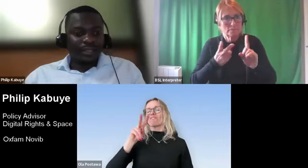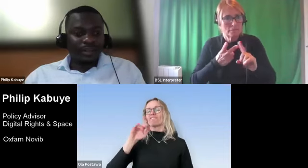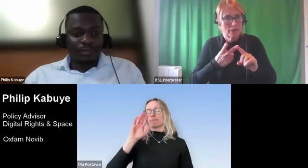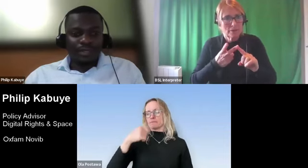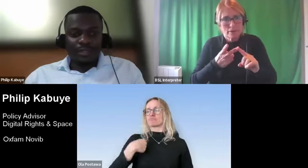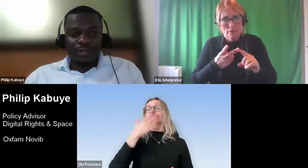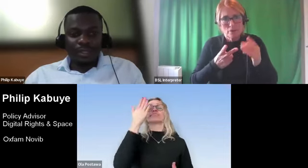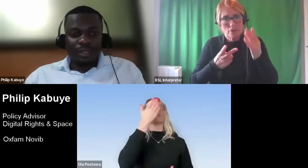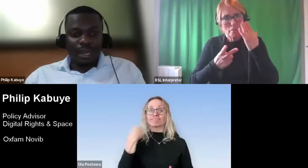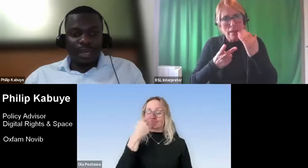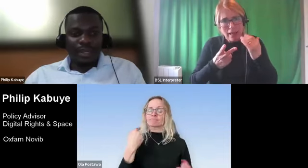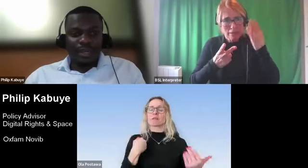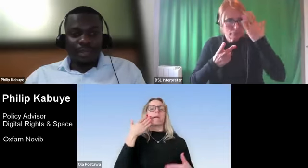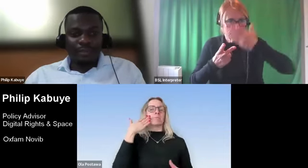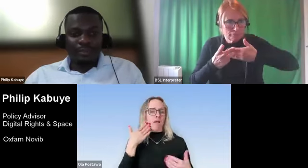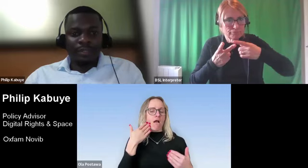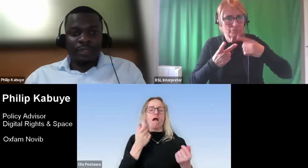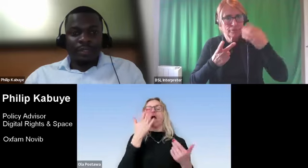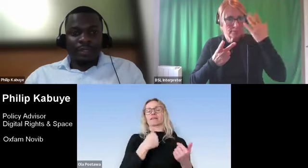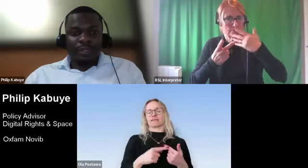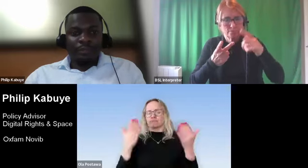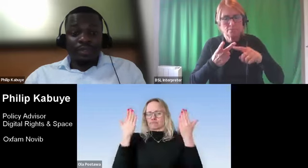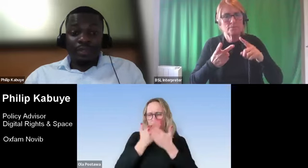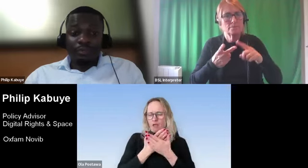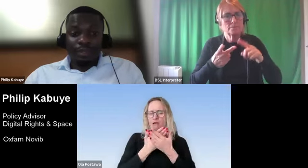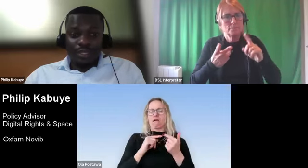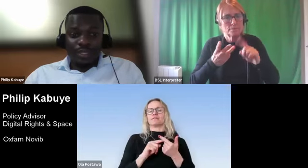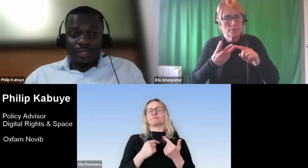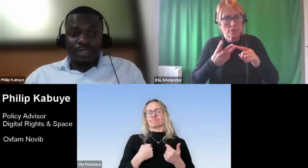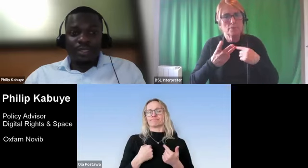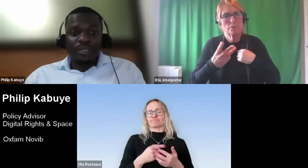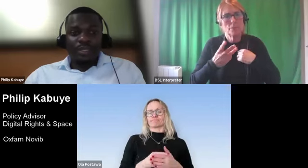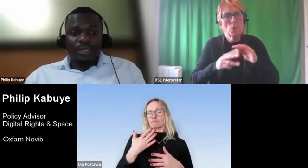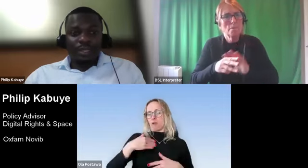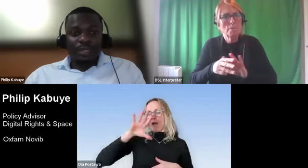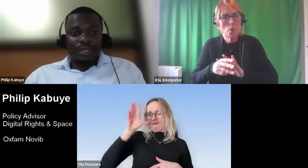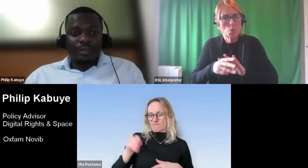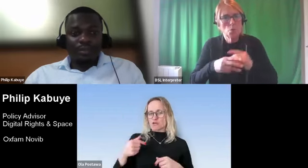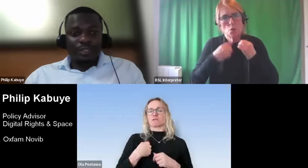with a black complexion. I am putting on a blue shirt,